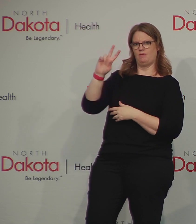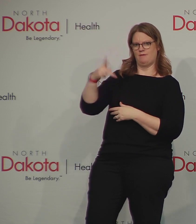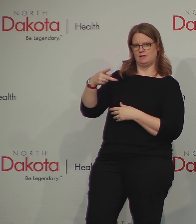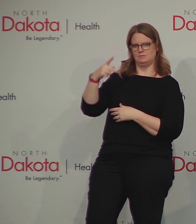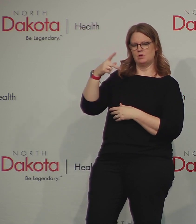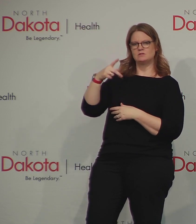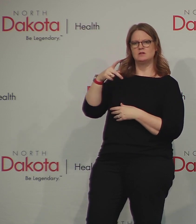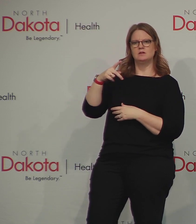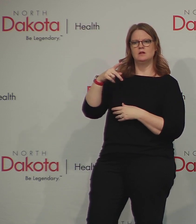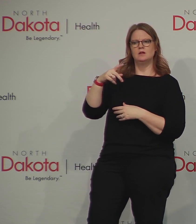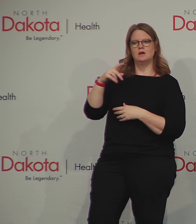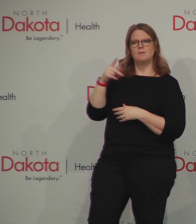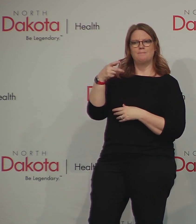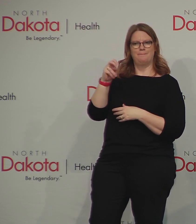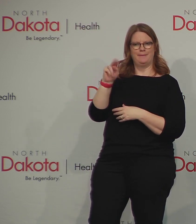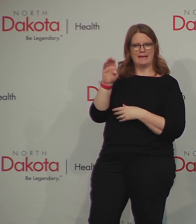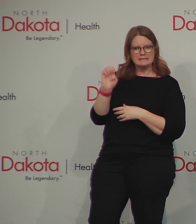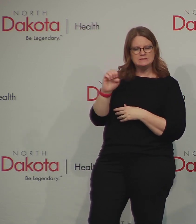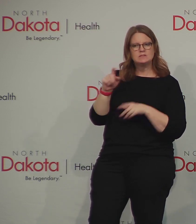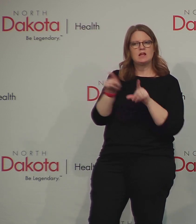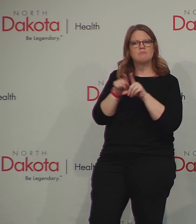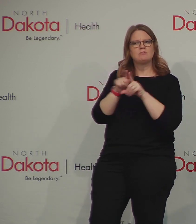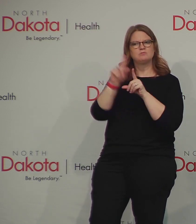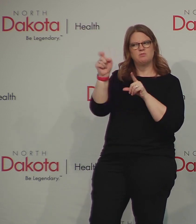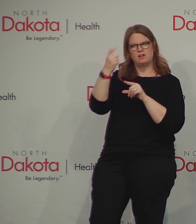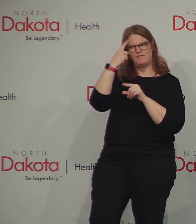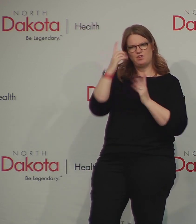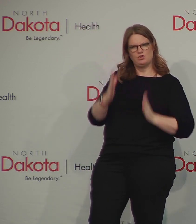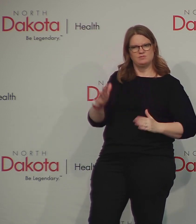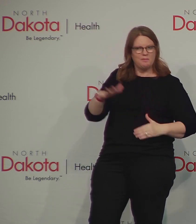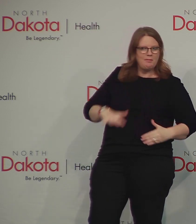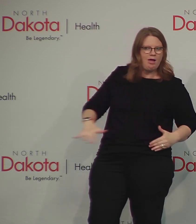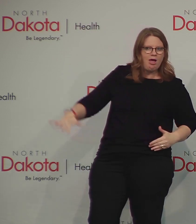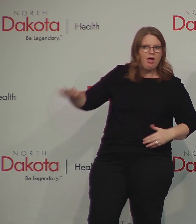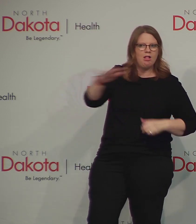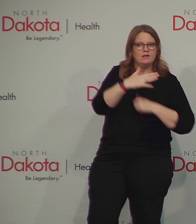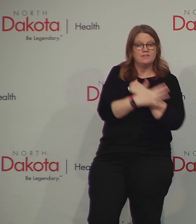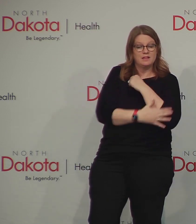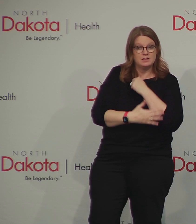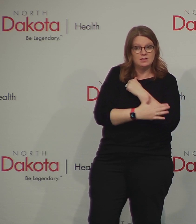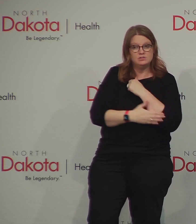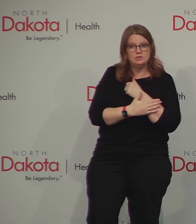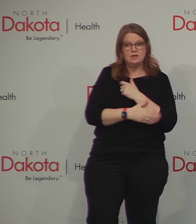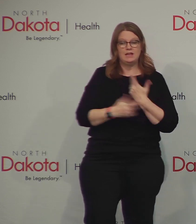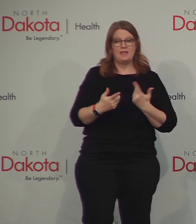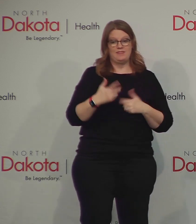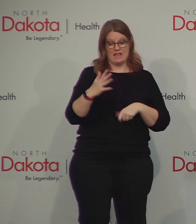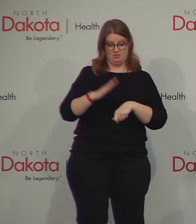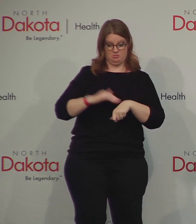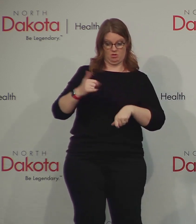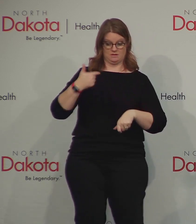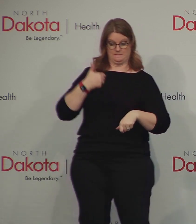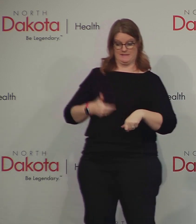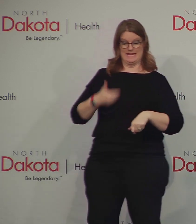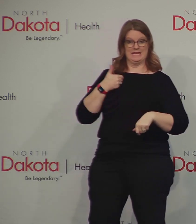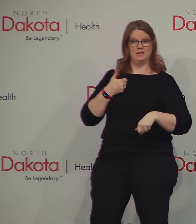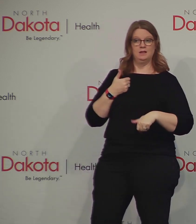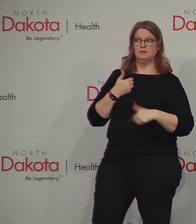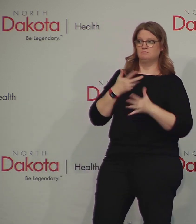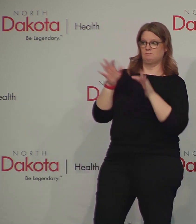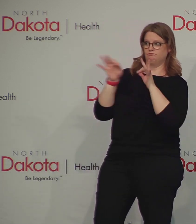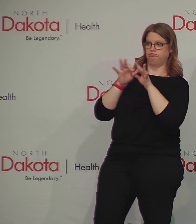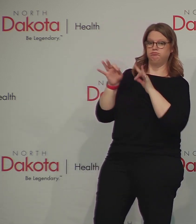and others, governors from around the nation, and I was called on for an